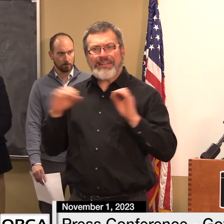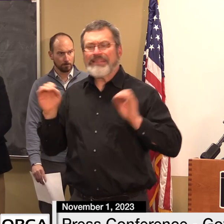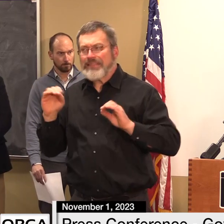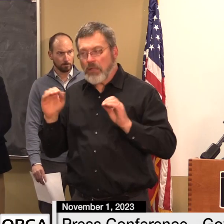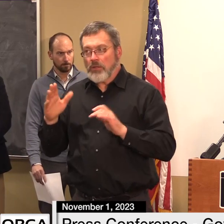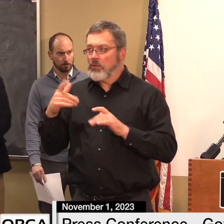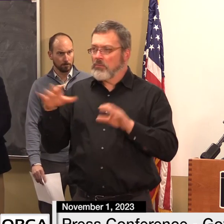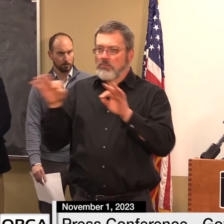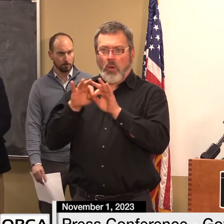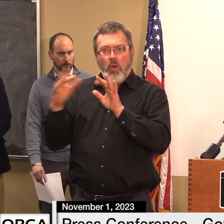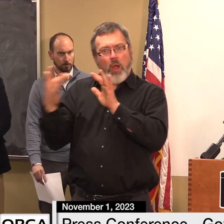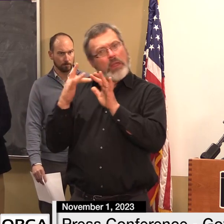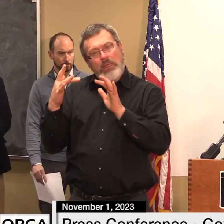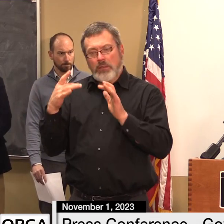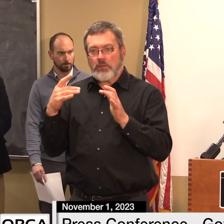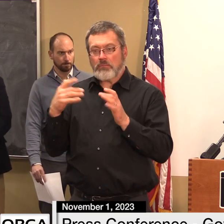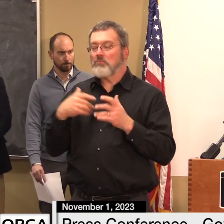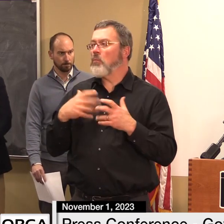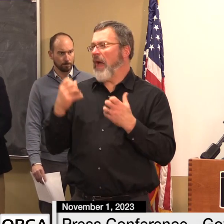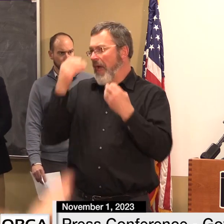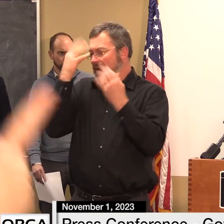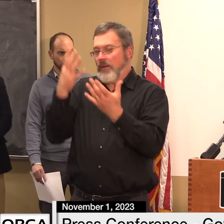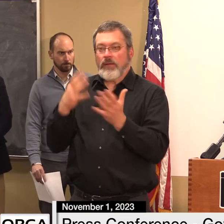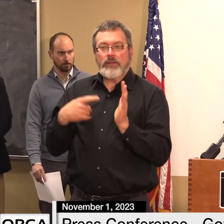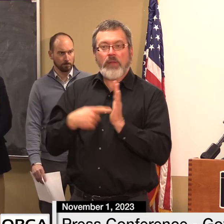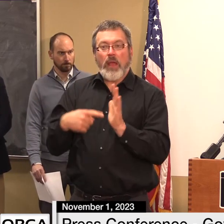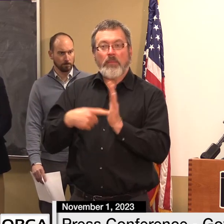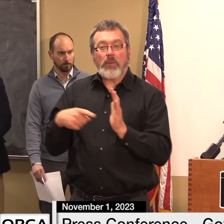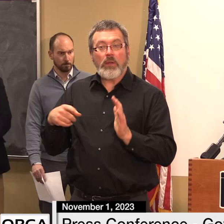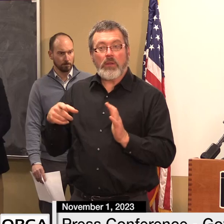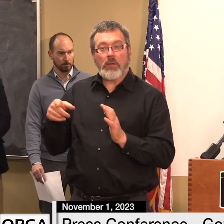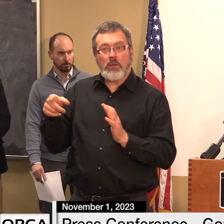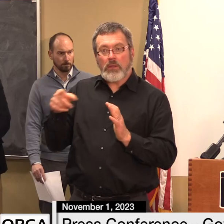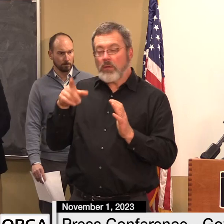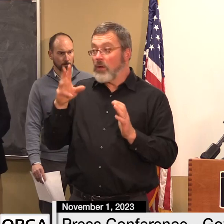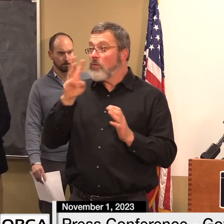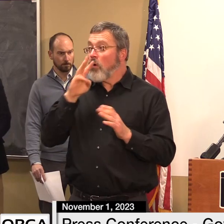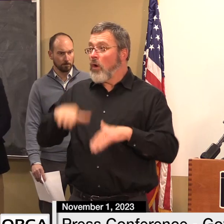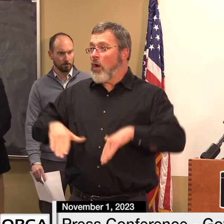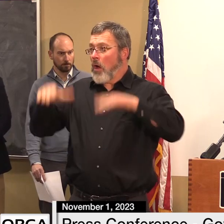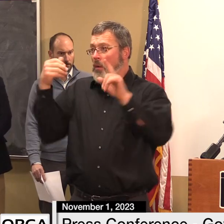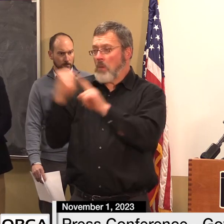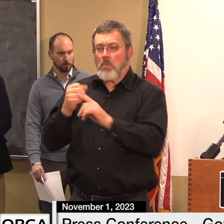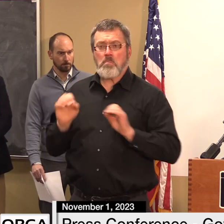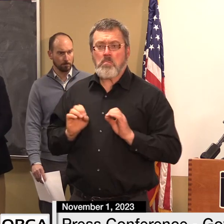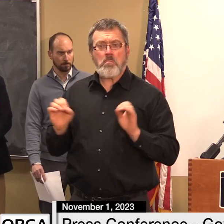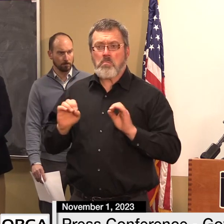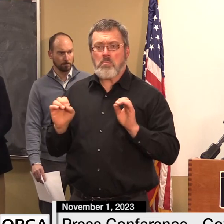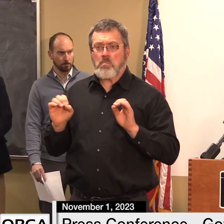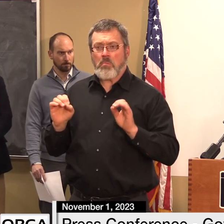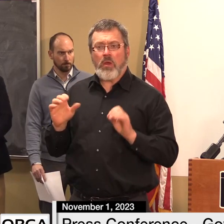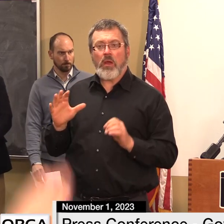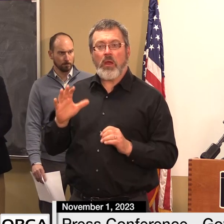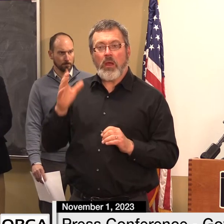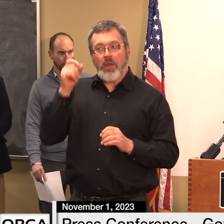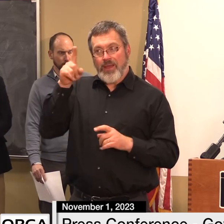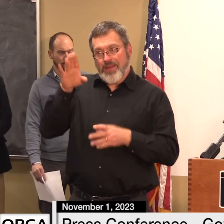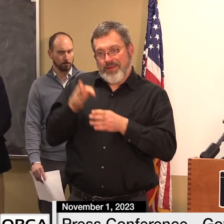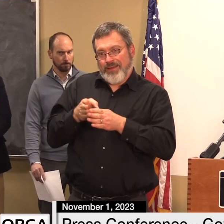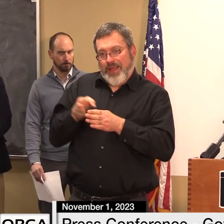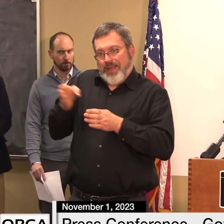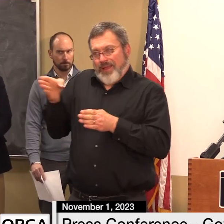an example for those who weren't impacted by flooding. Don't forget, you may have neighbors who are still